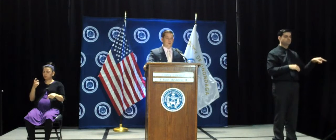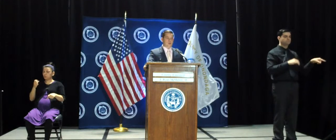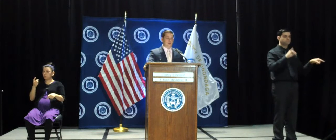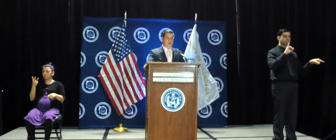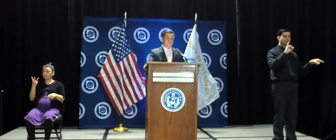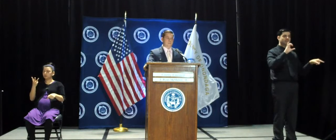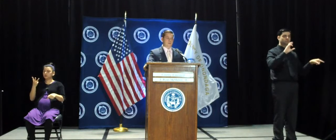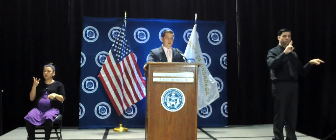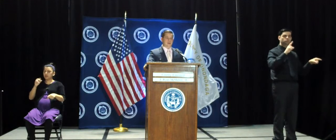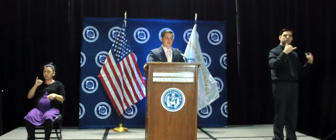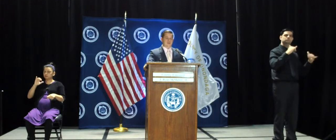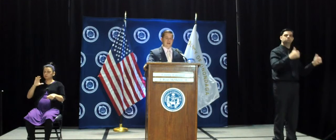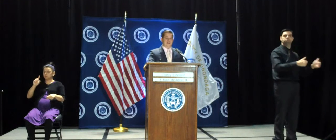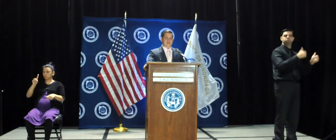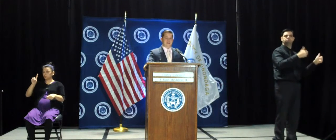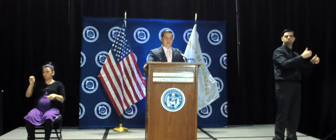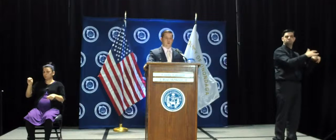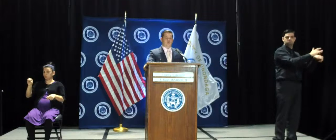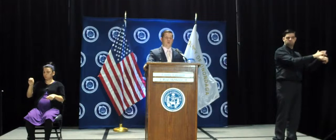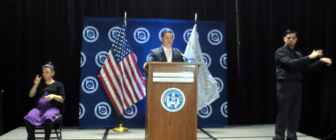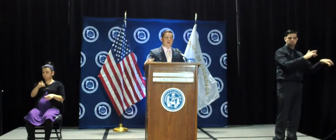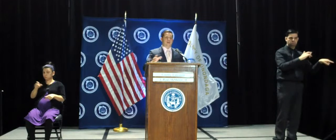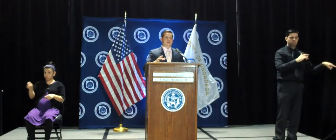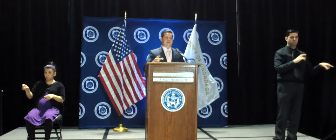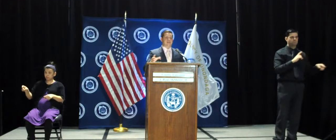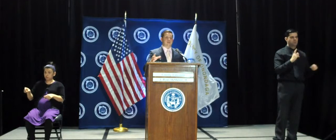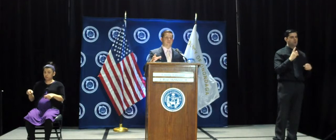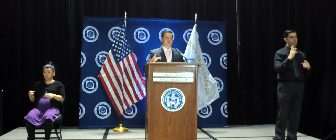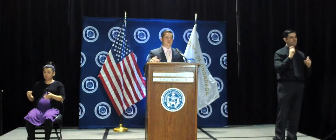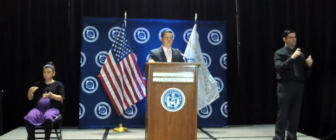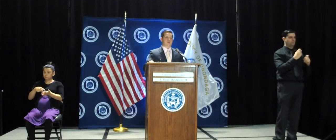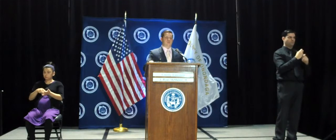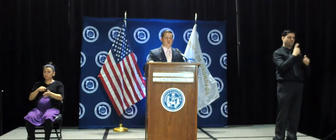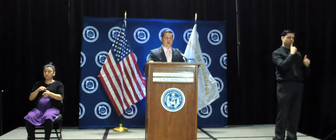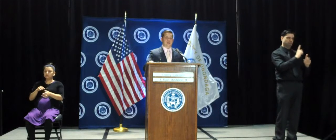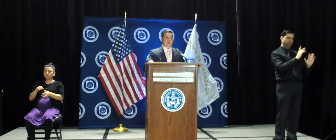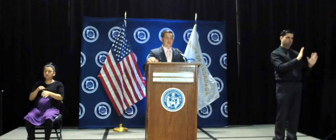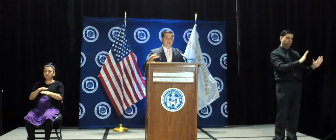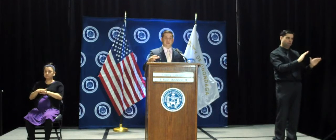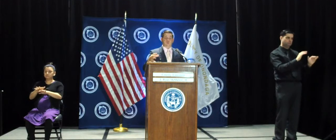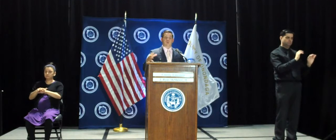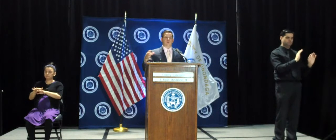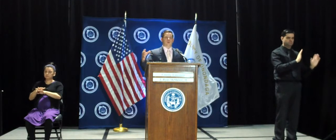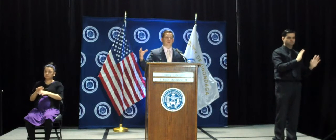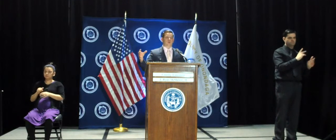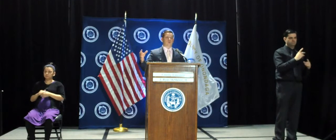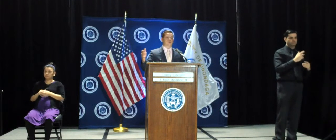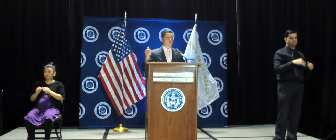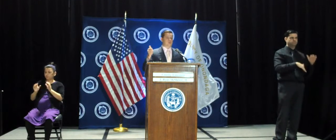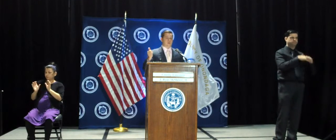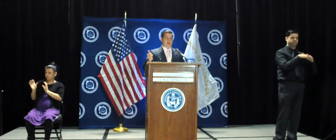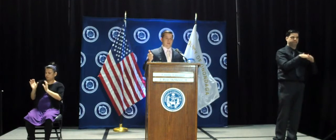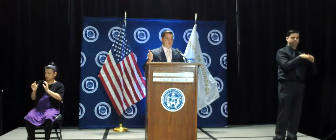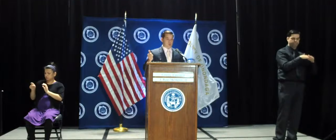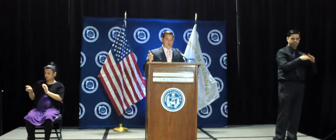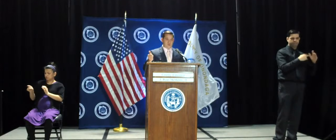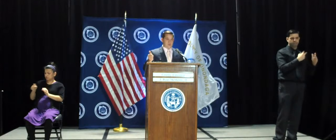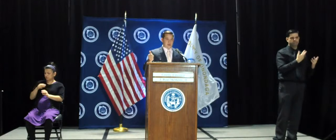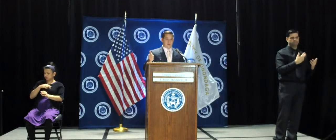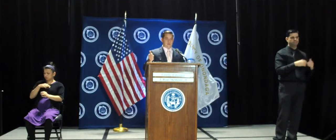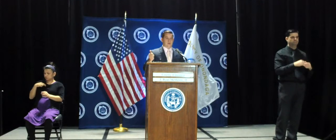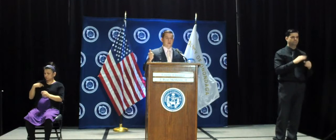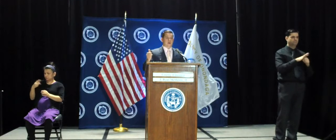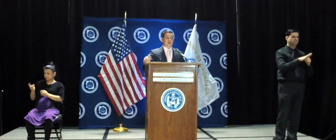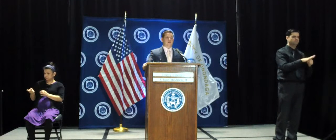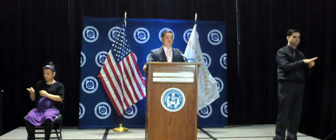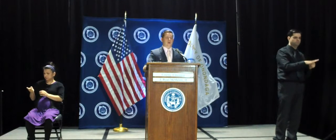again, in the event that the overall medical system starts to become strained, that's when we'll lose some of these elective surgeries